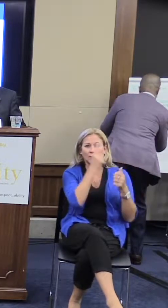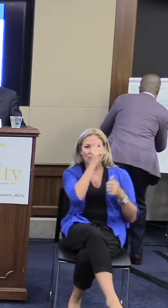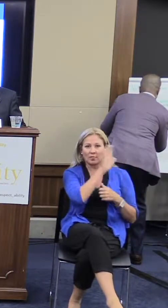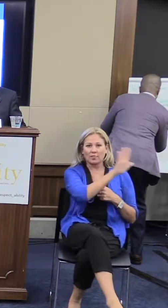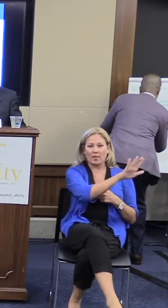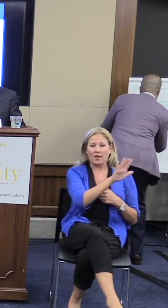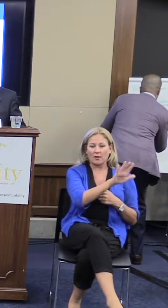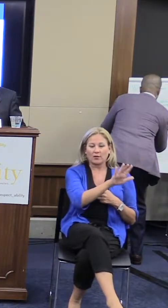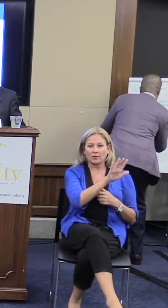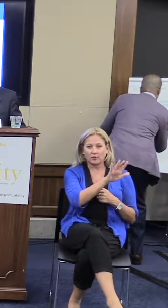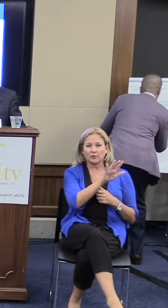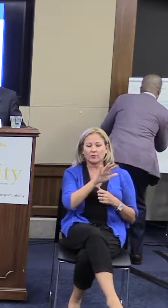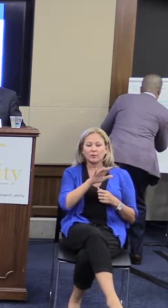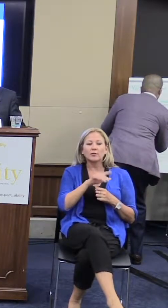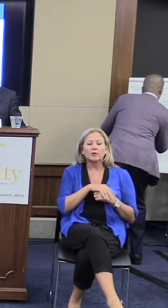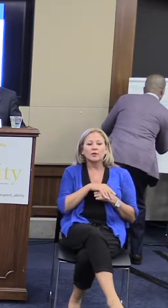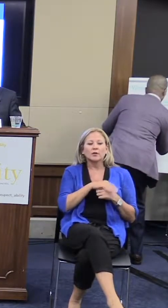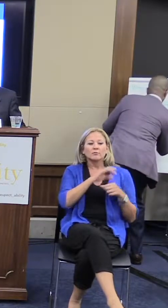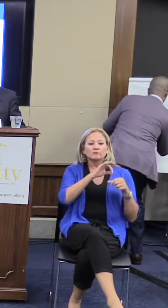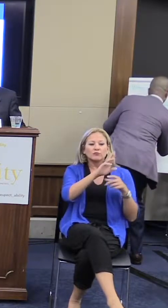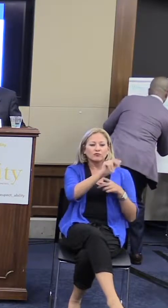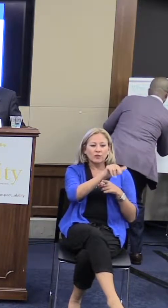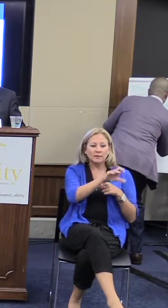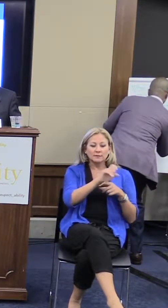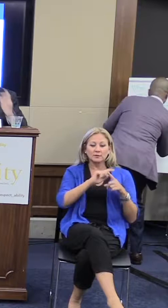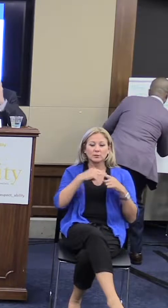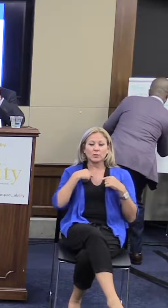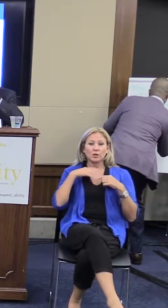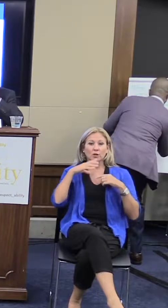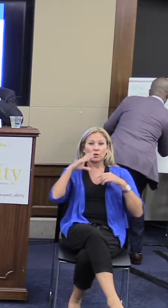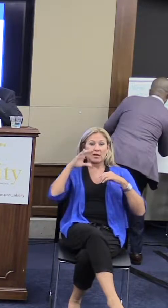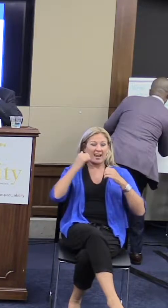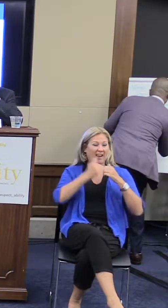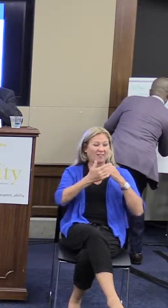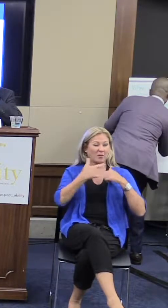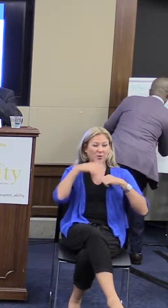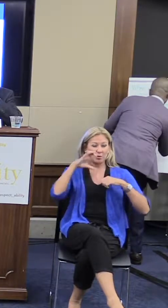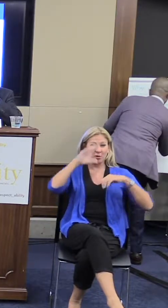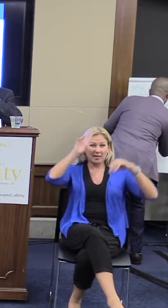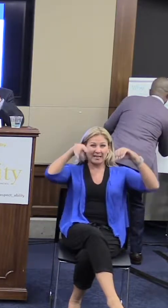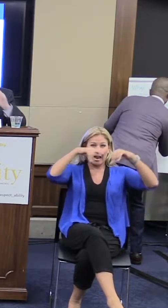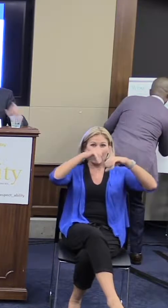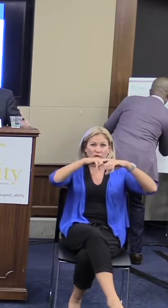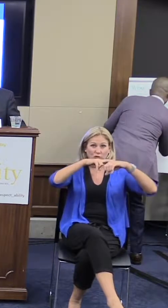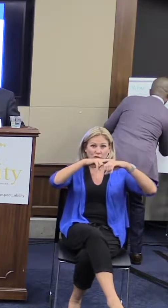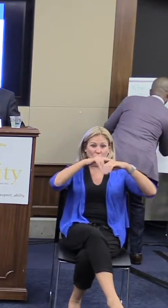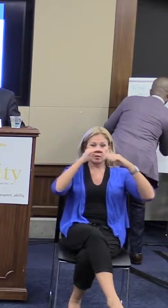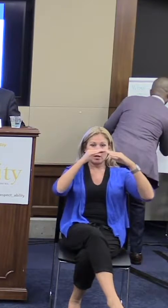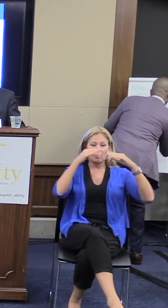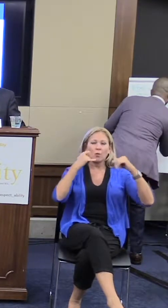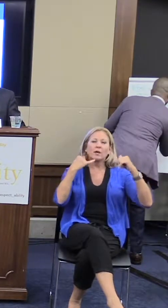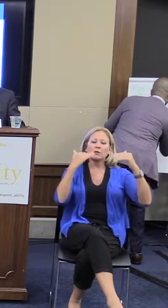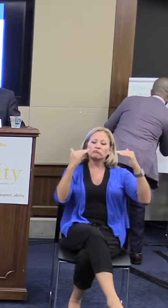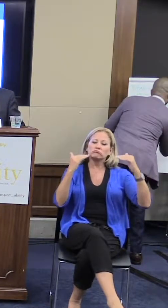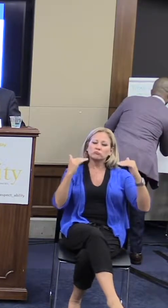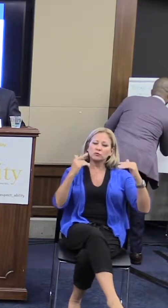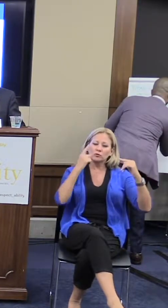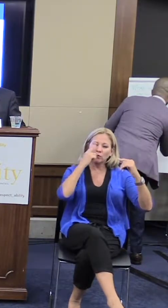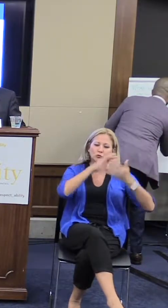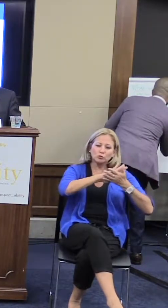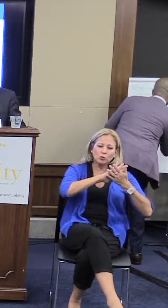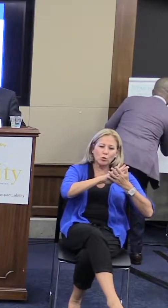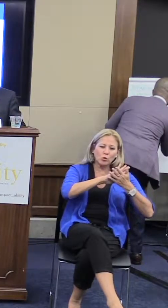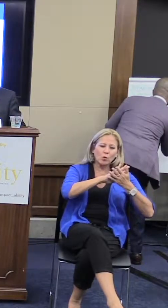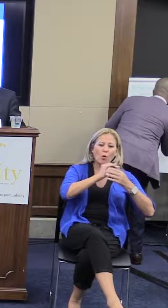race. So it's everything that we do at the national level can be adapted to the local level, to school board, whatever it